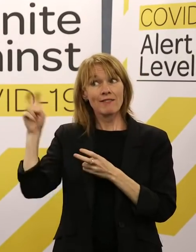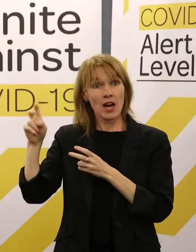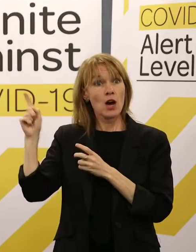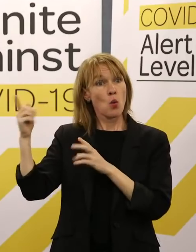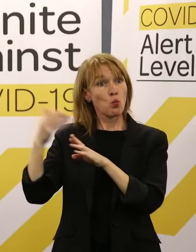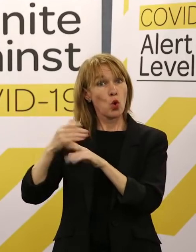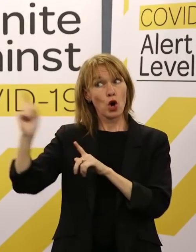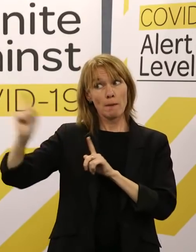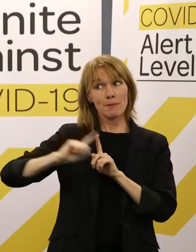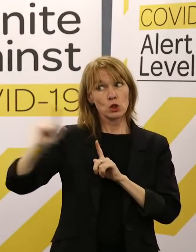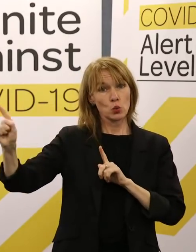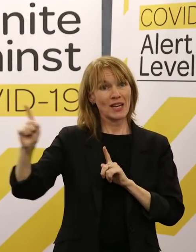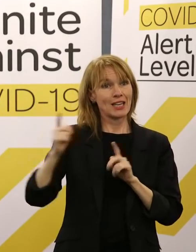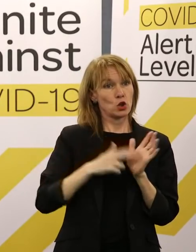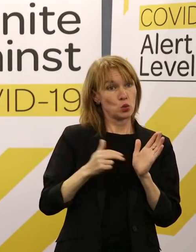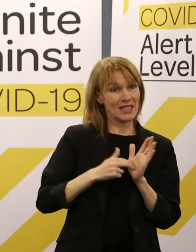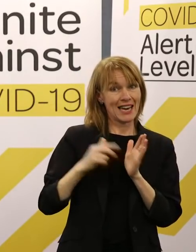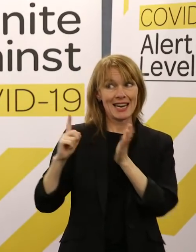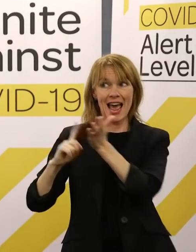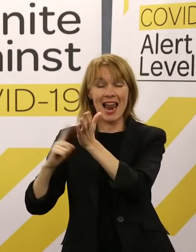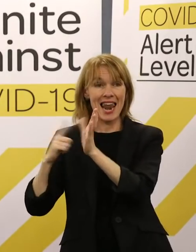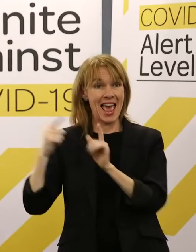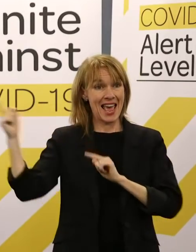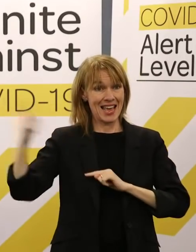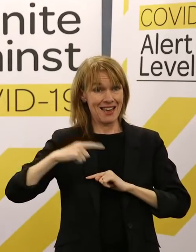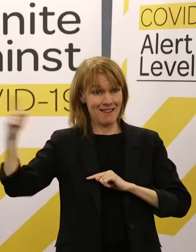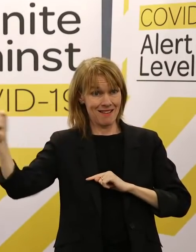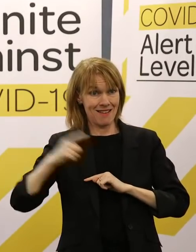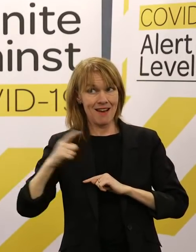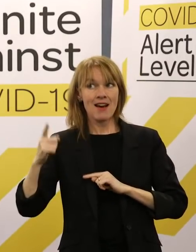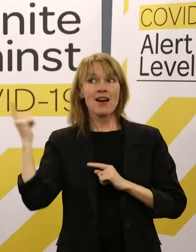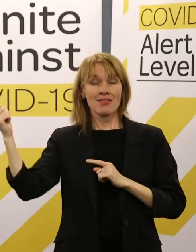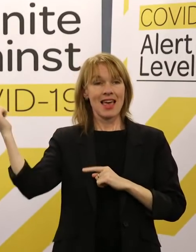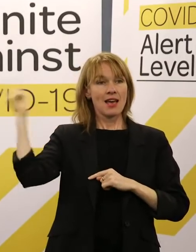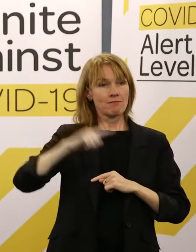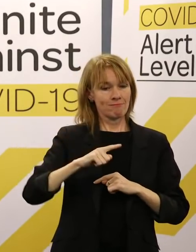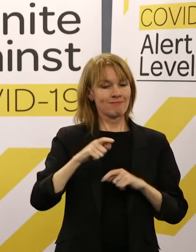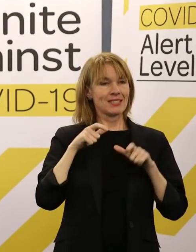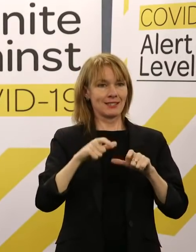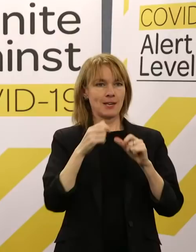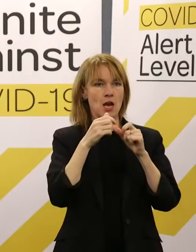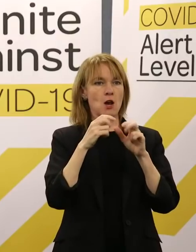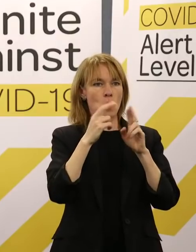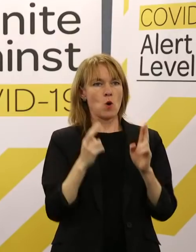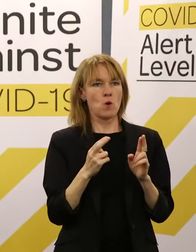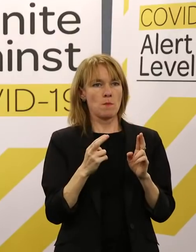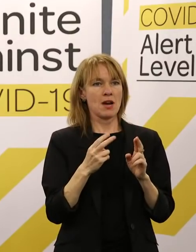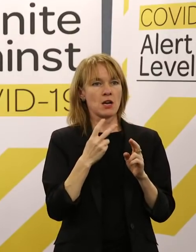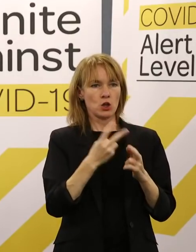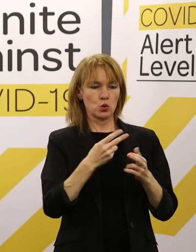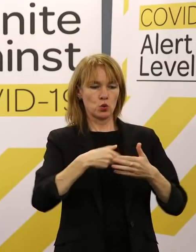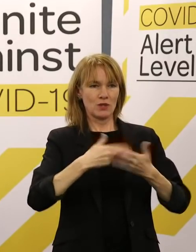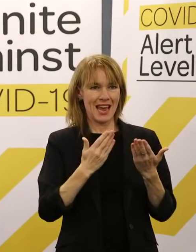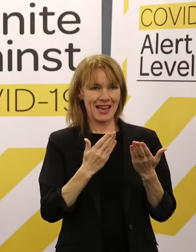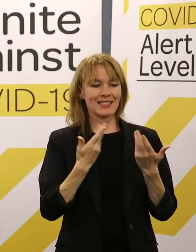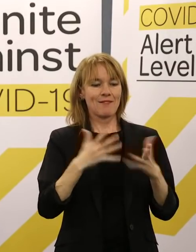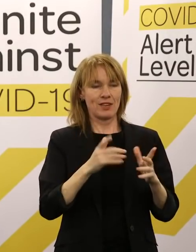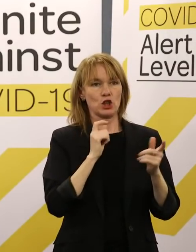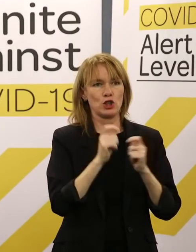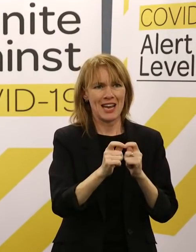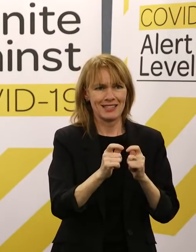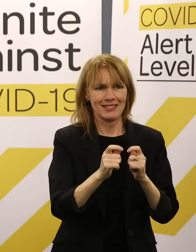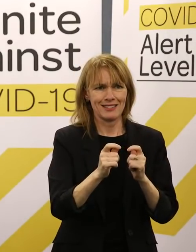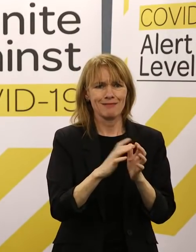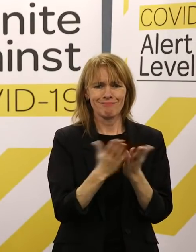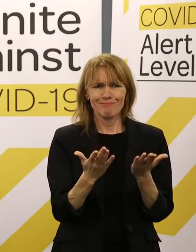home for 2 days and then are tested. Again, just pointing out, the last thing they want to do is infect their families or put their families at